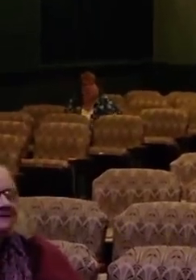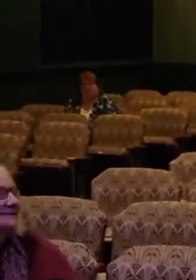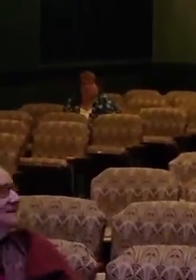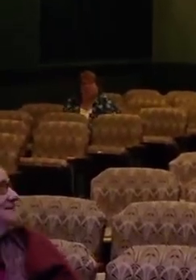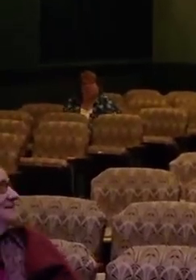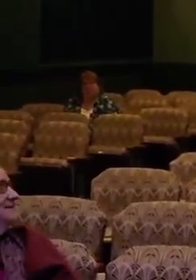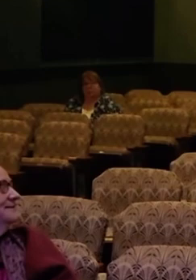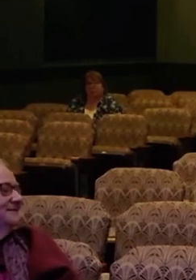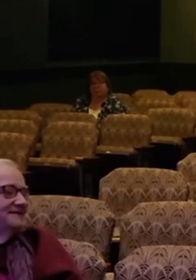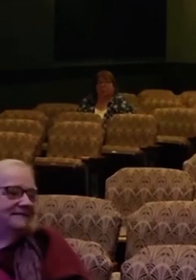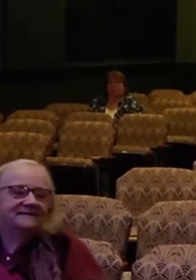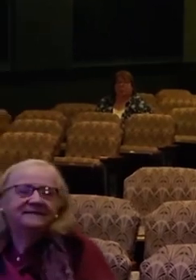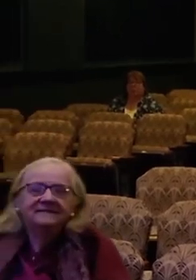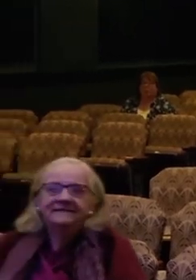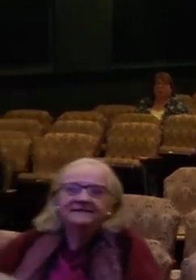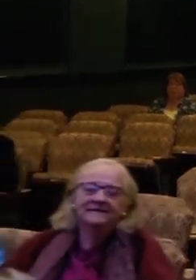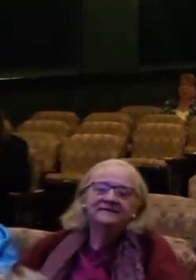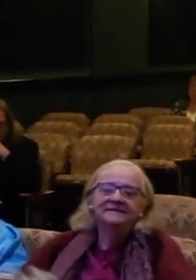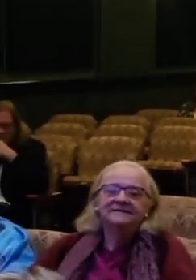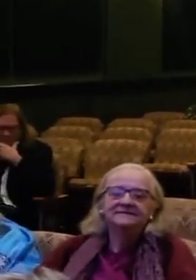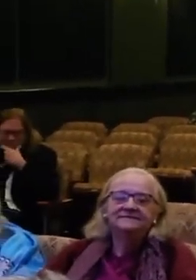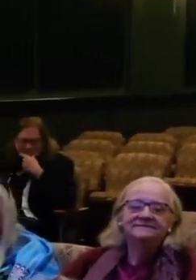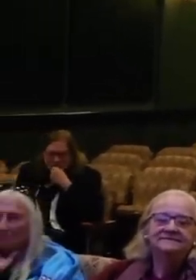Anything for you.